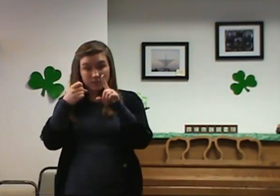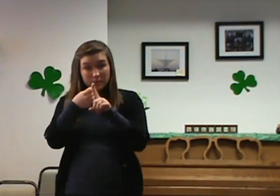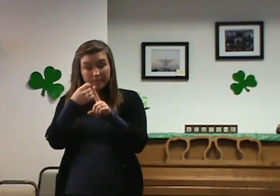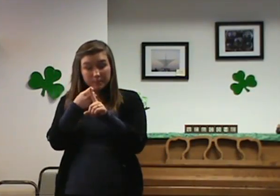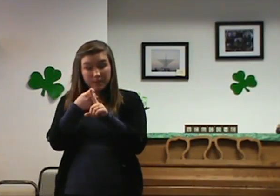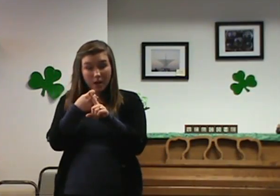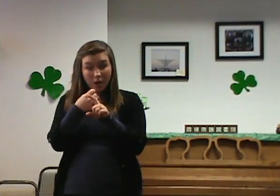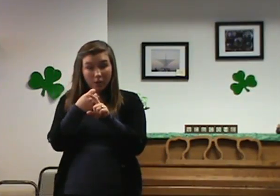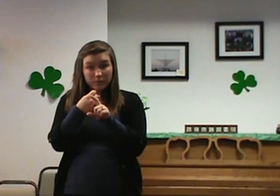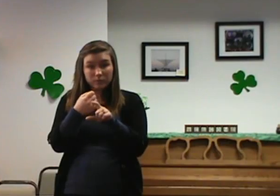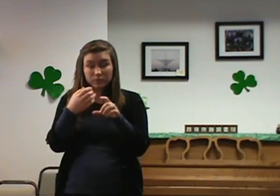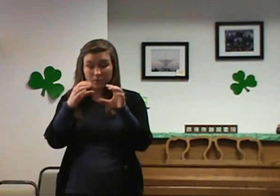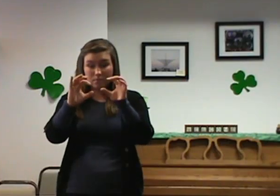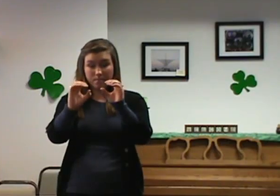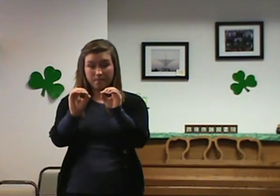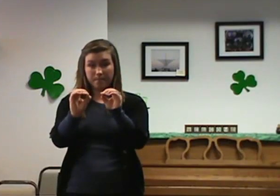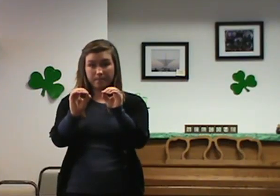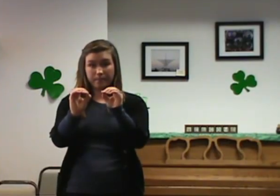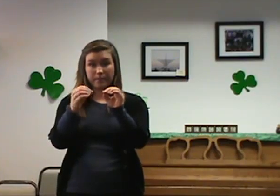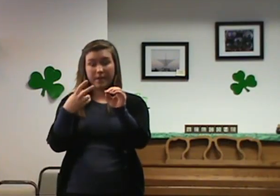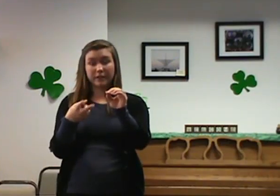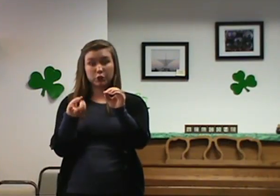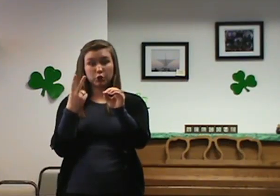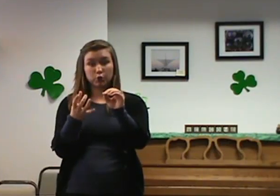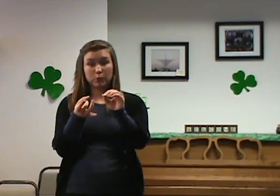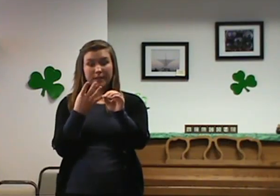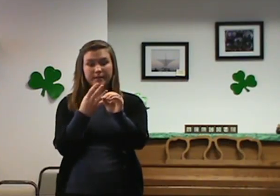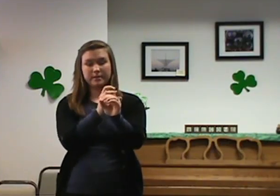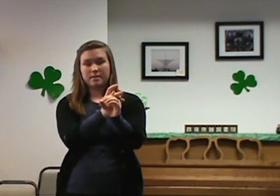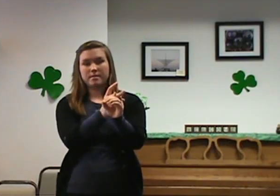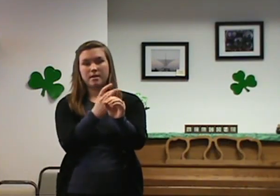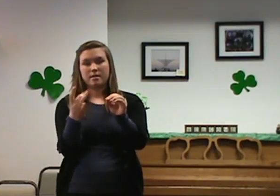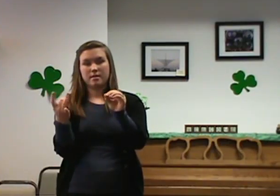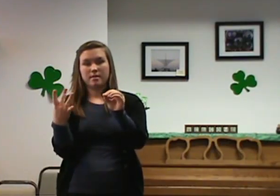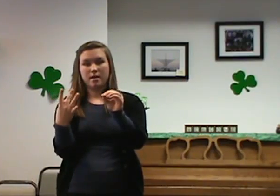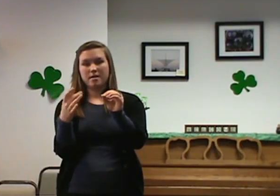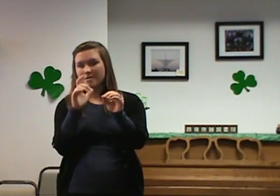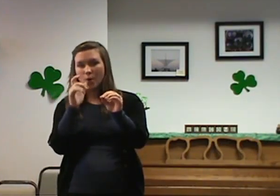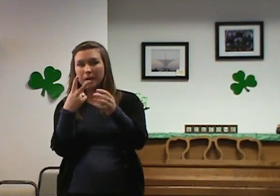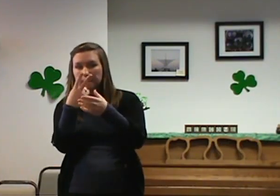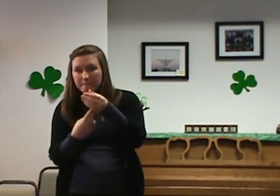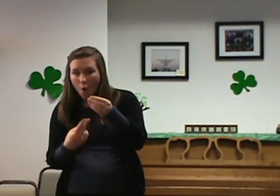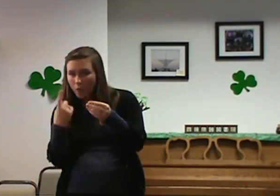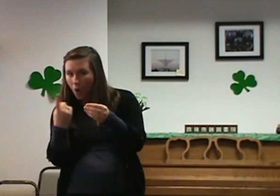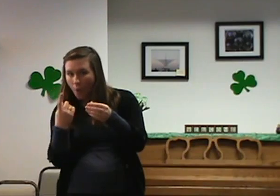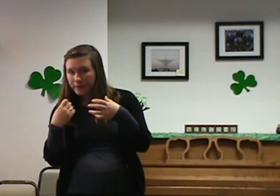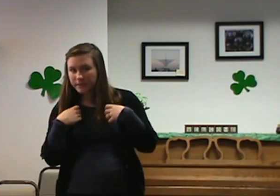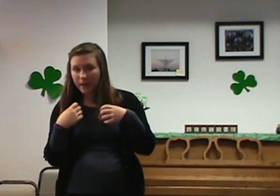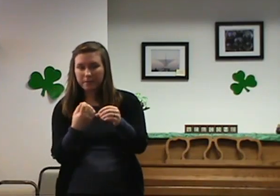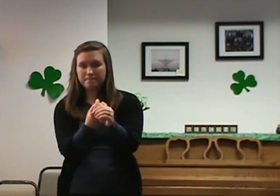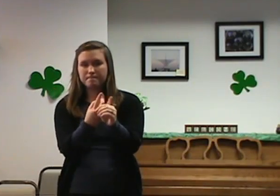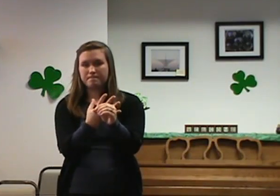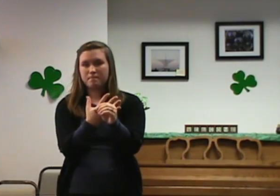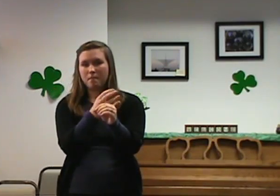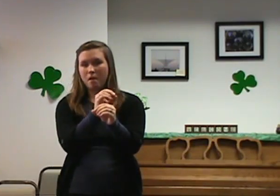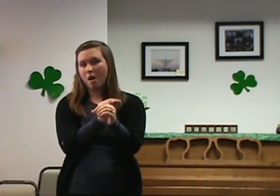just keeps it right there focused for you. They're $39.95 up here. And I also